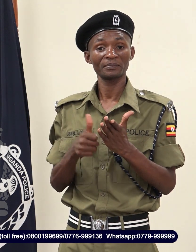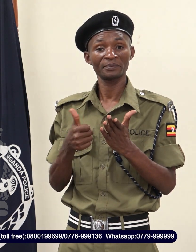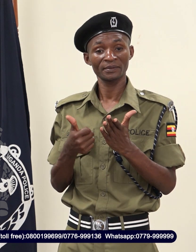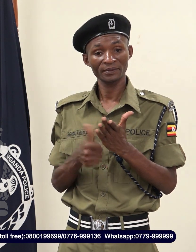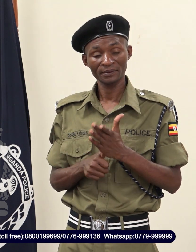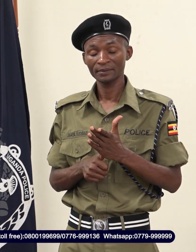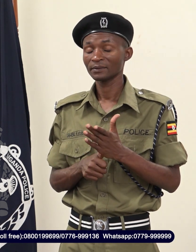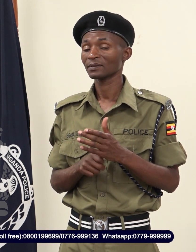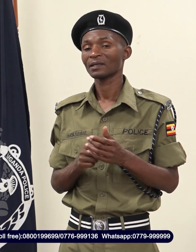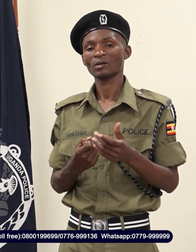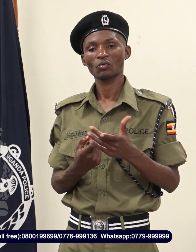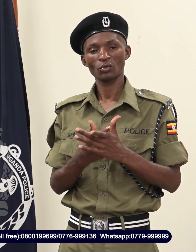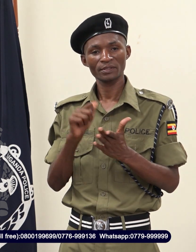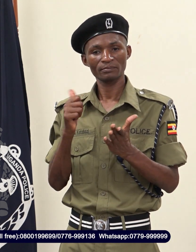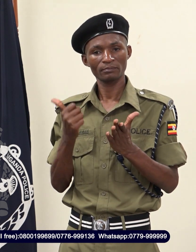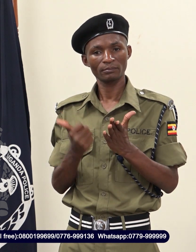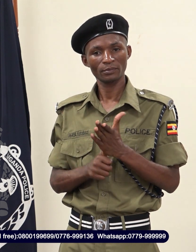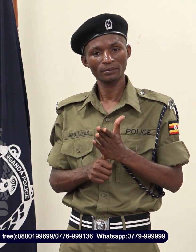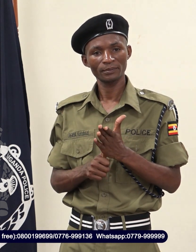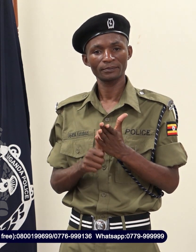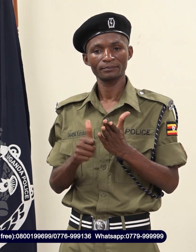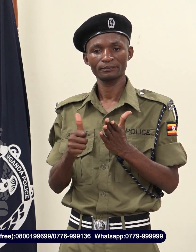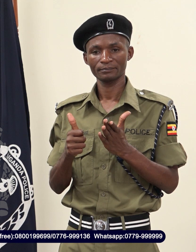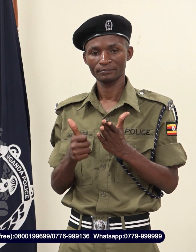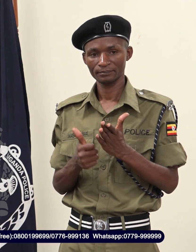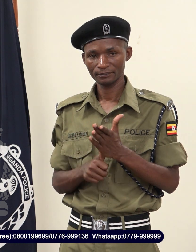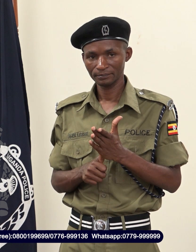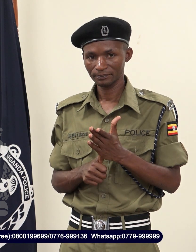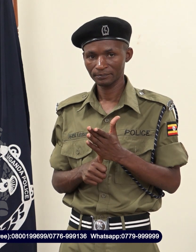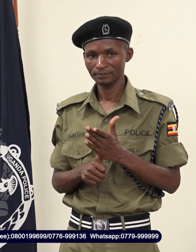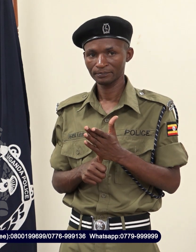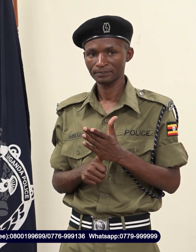This can make them attractive